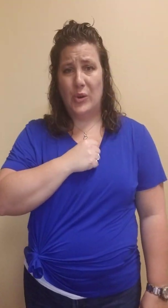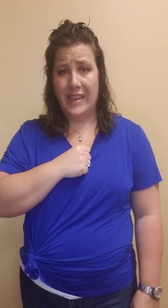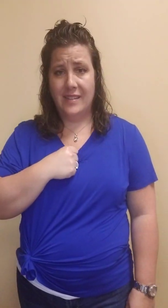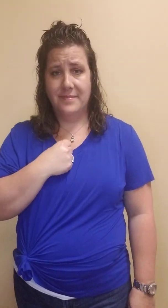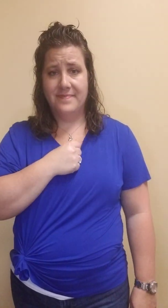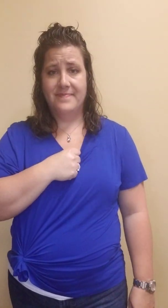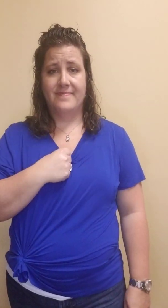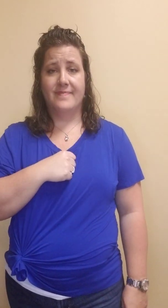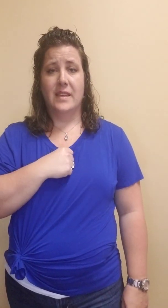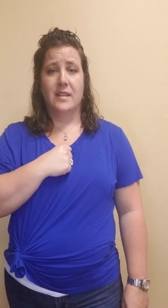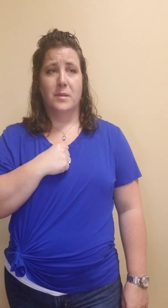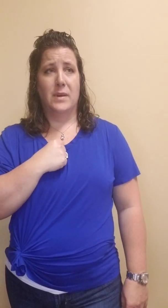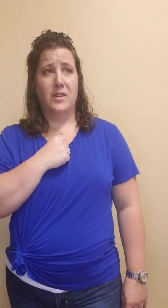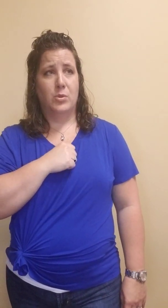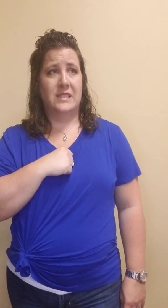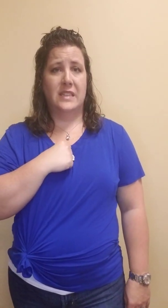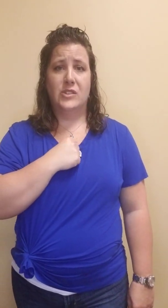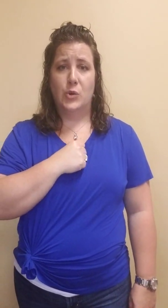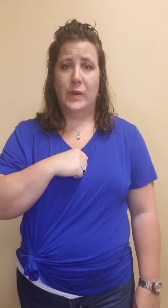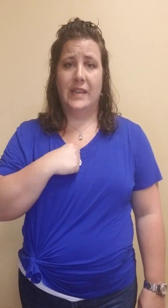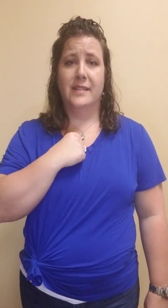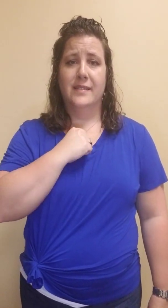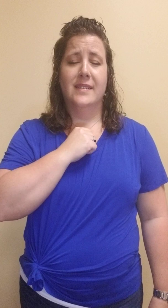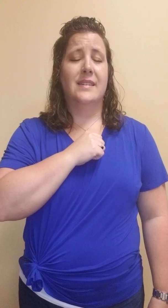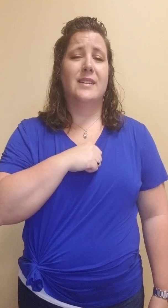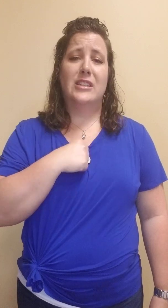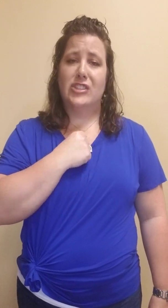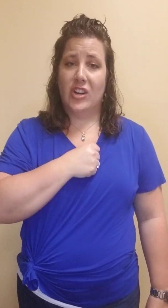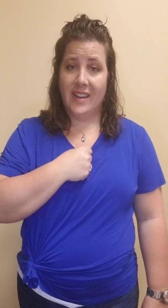Sorry. My little boys say sorry. Sorry.